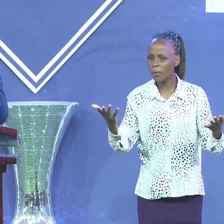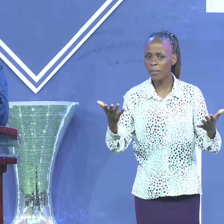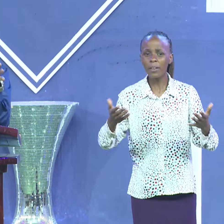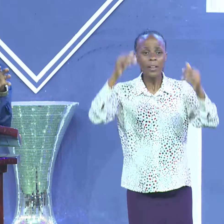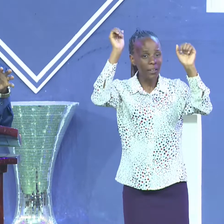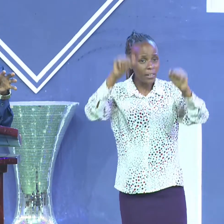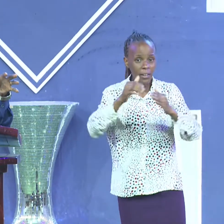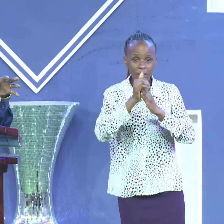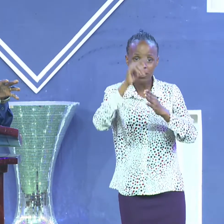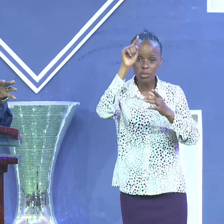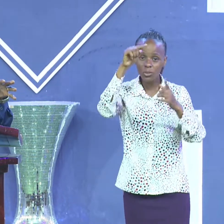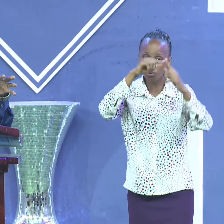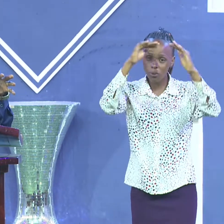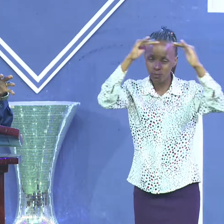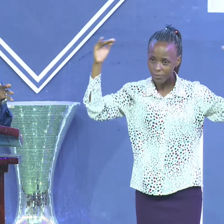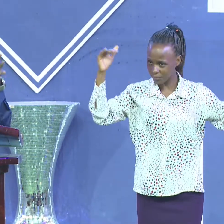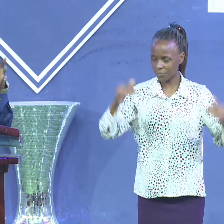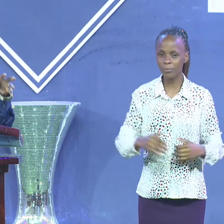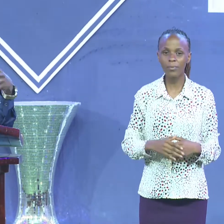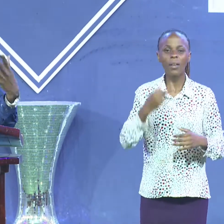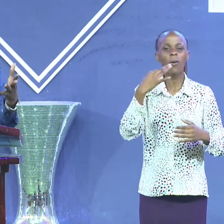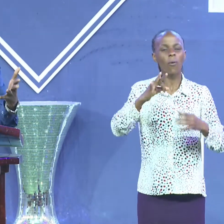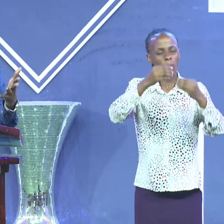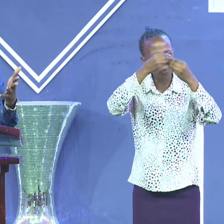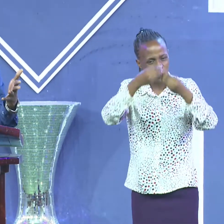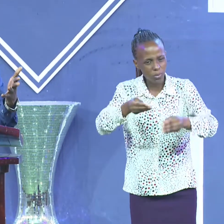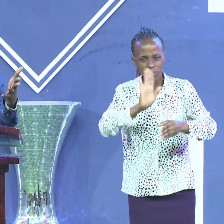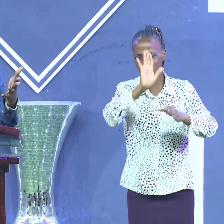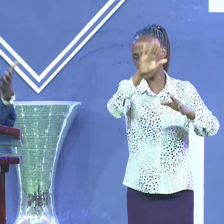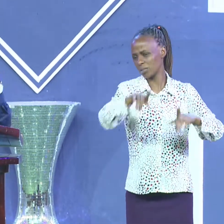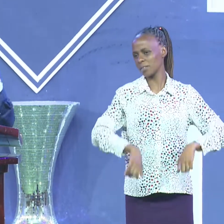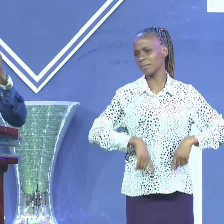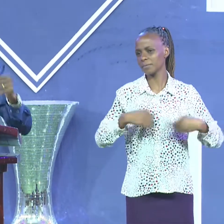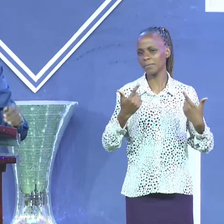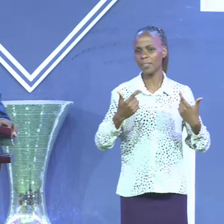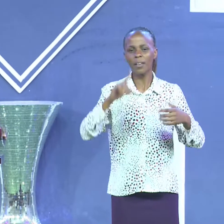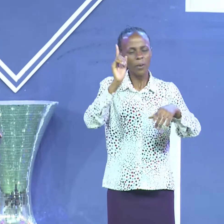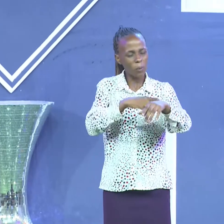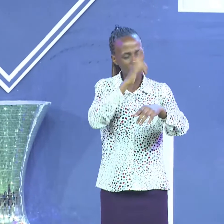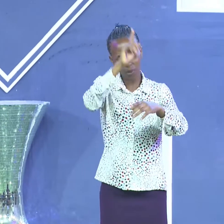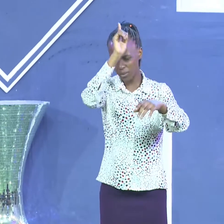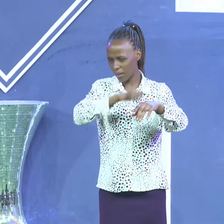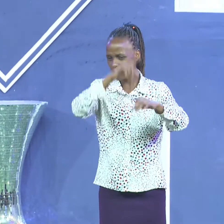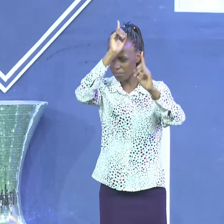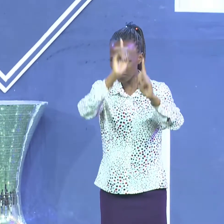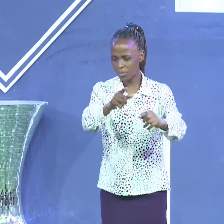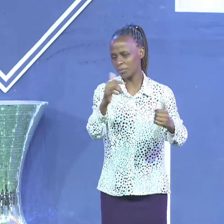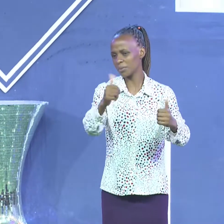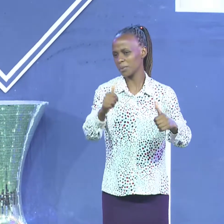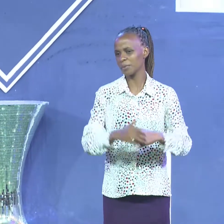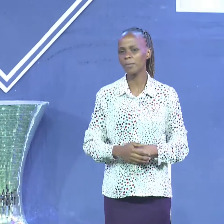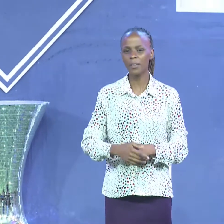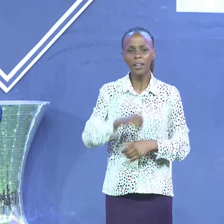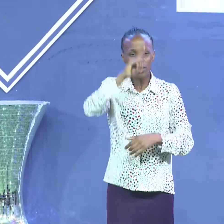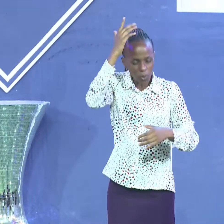you. It could take you to a level of losing your life when your time had not